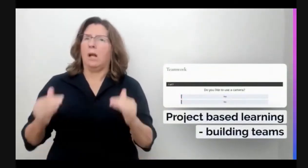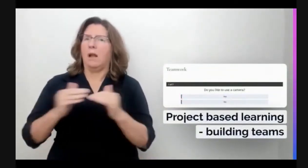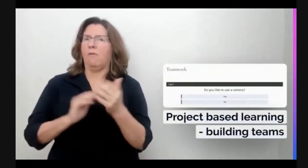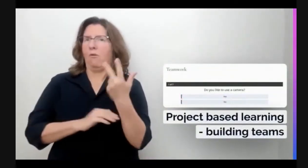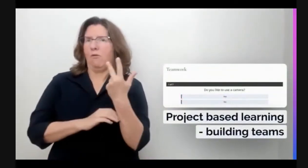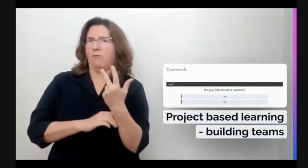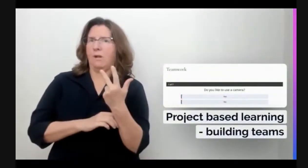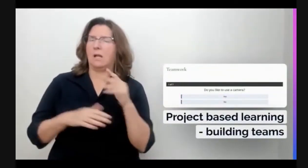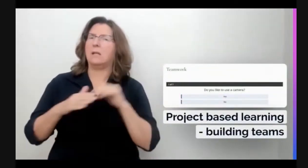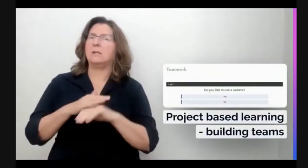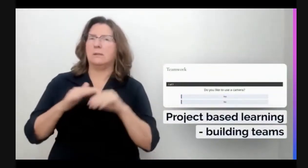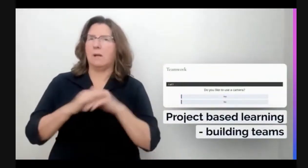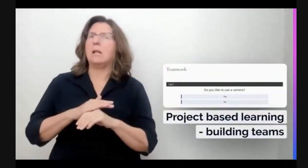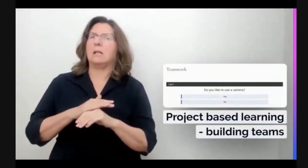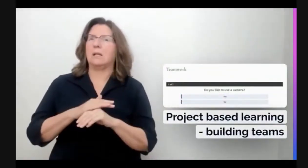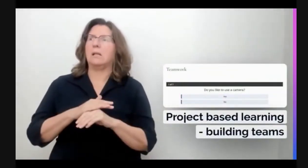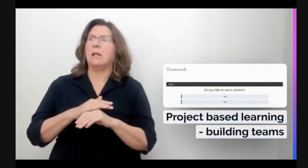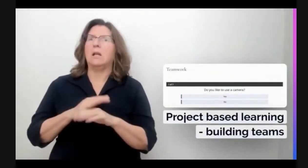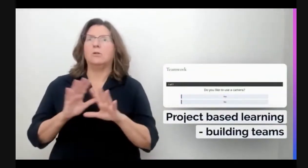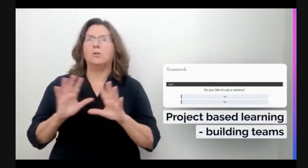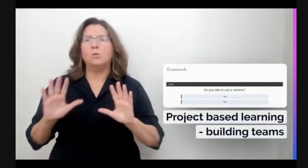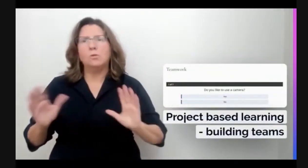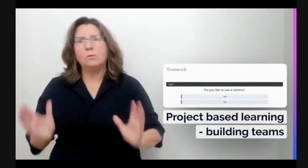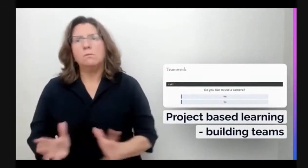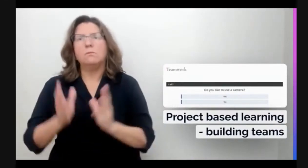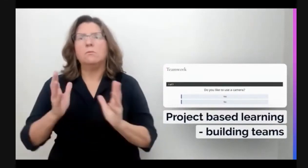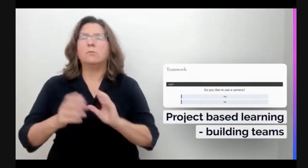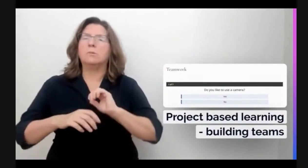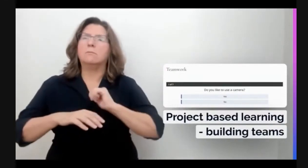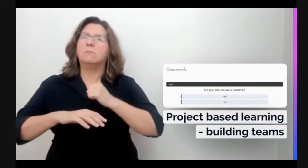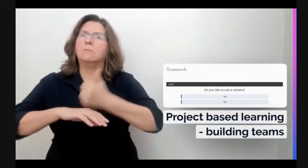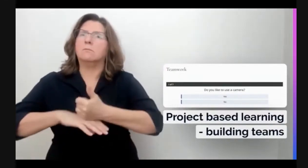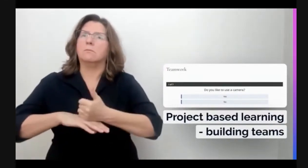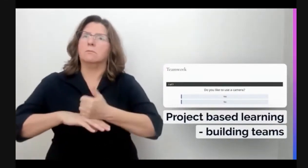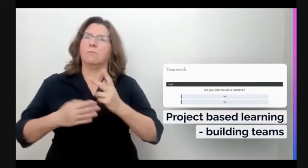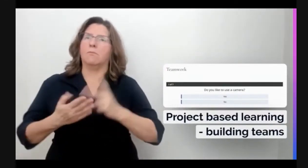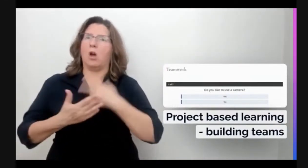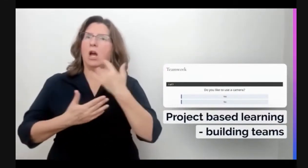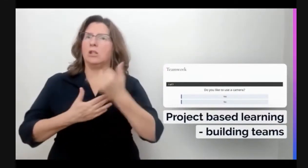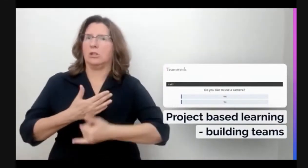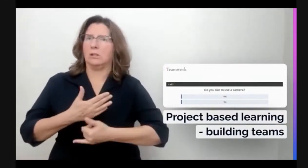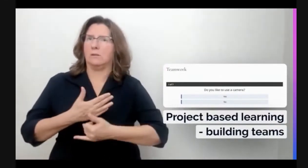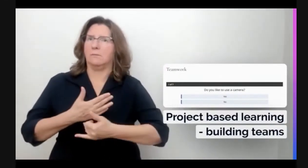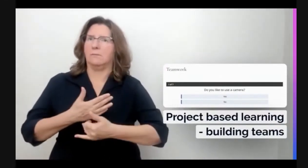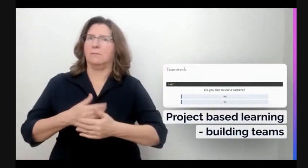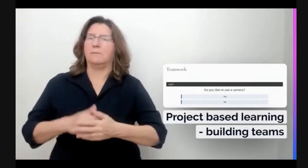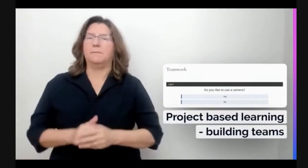One approach to promote Level 3 accessibility is through project-based learning.